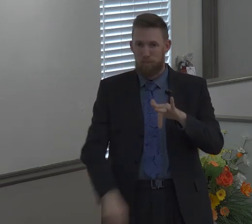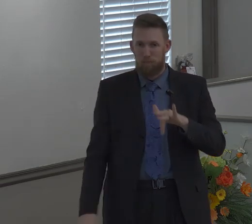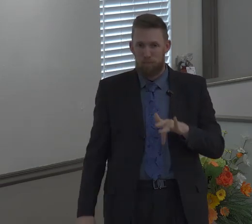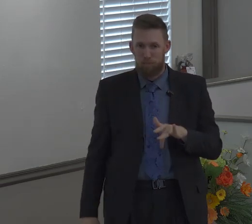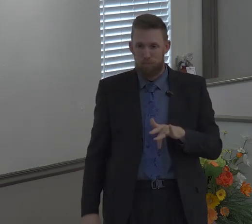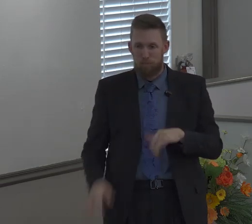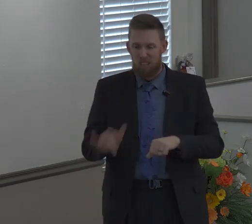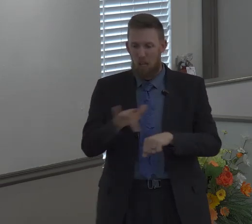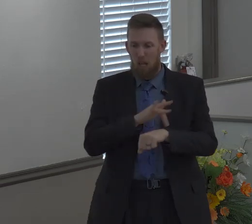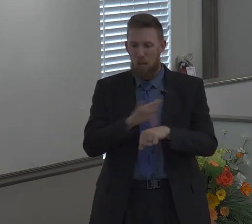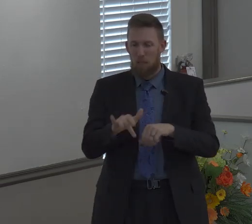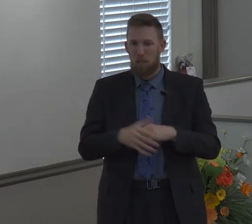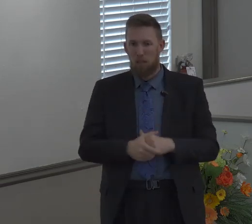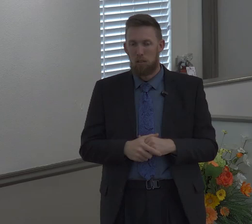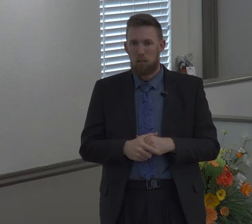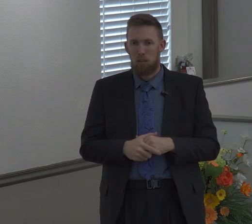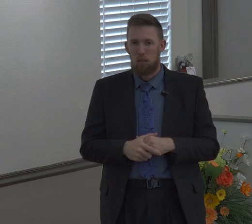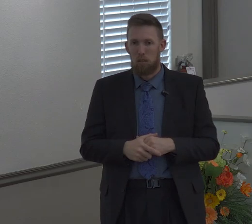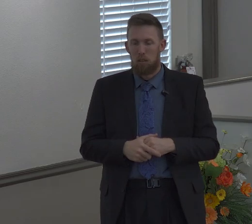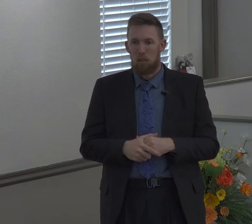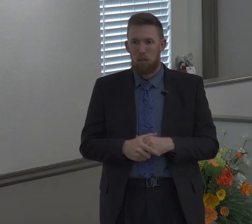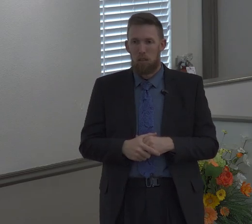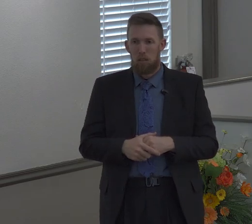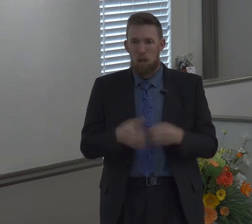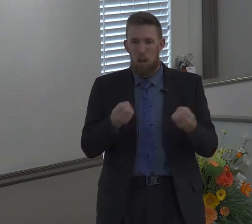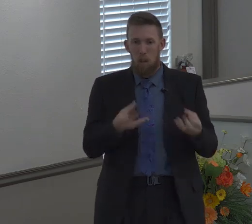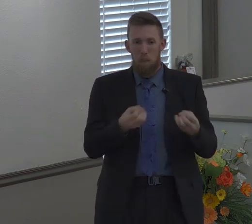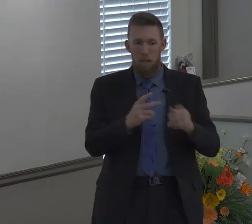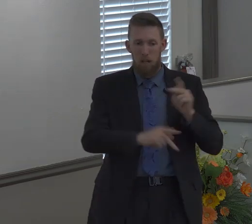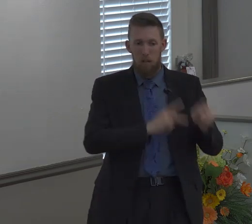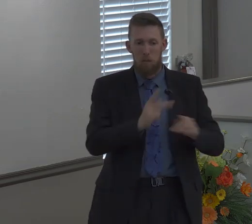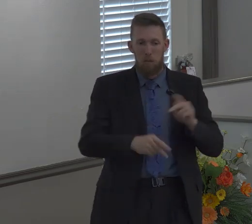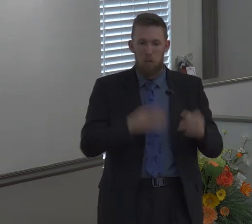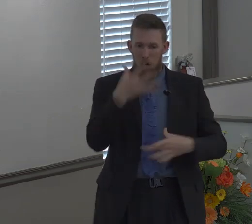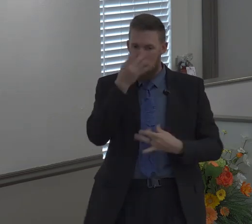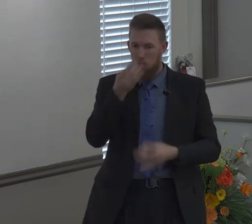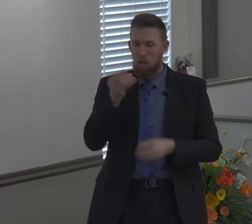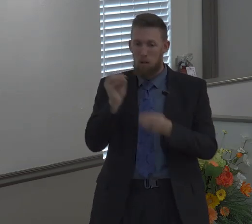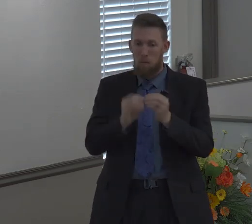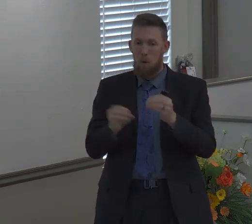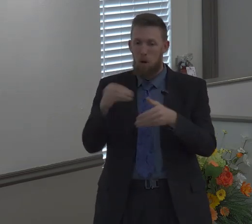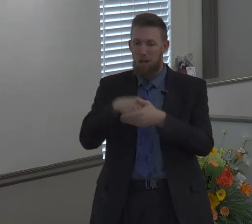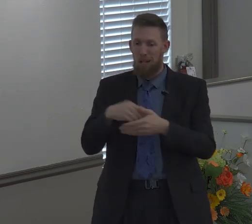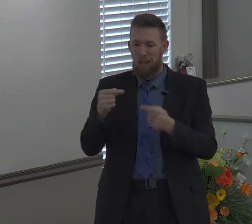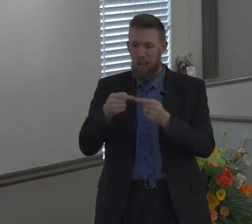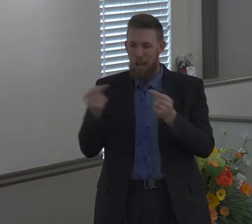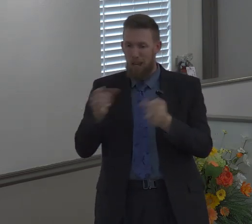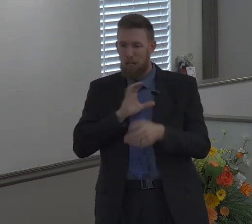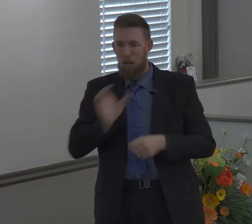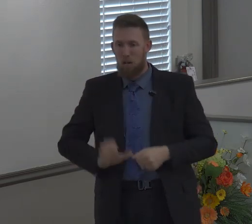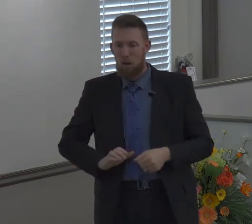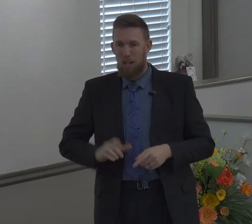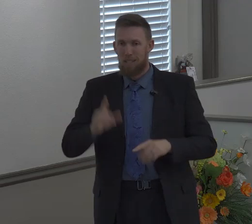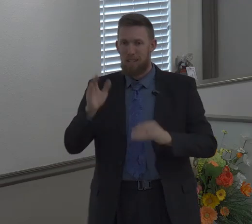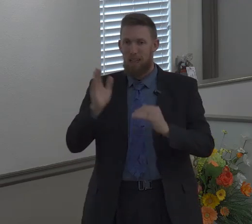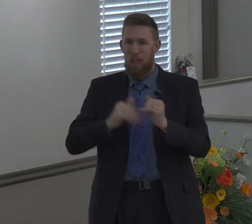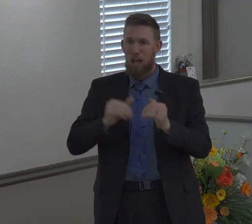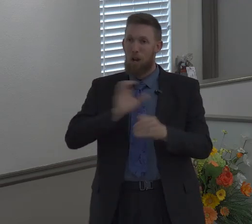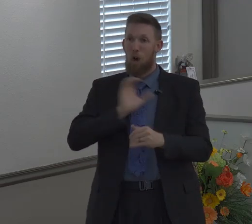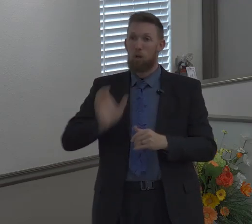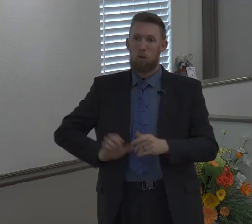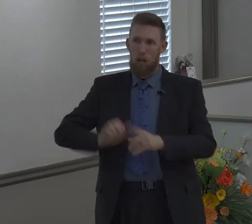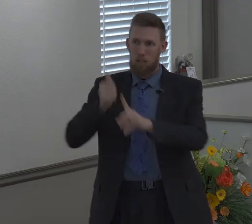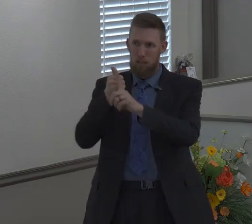He concluded by saying, there are a great many people who are more interested in the Antichrist than they are in Christ.